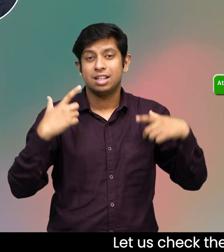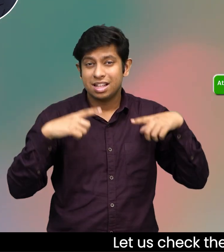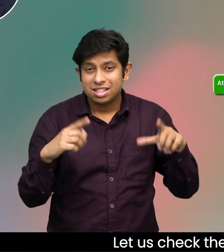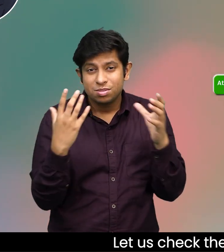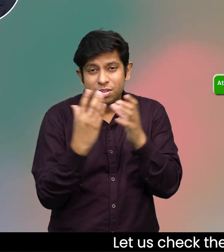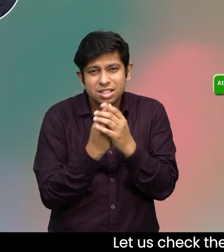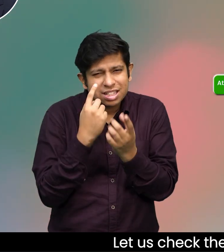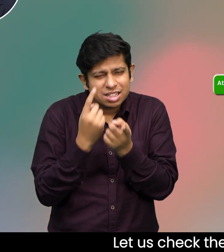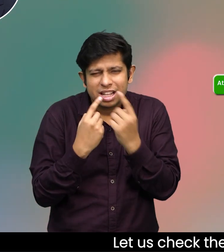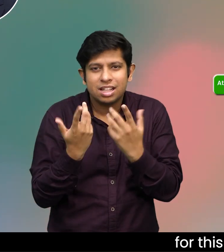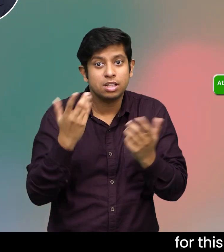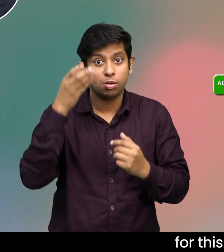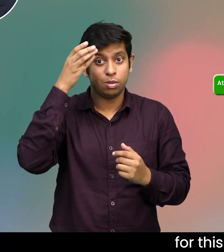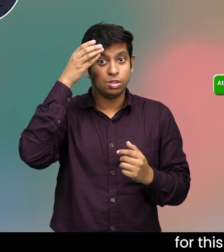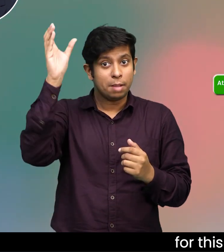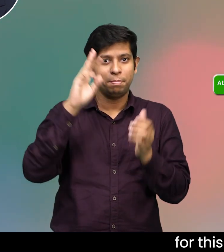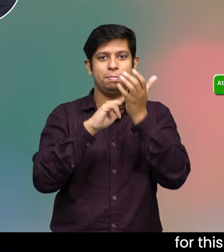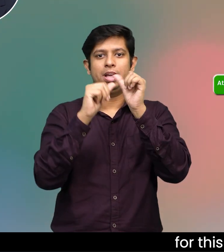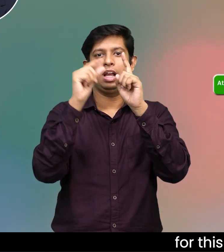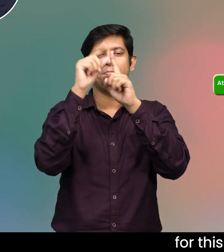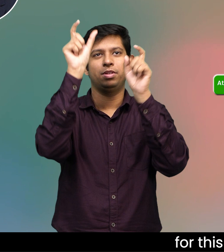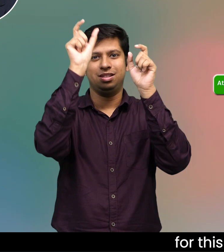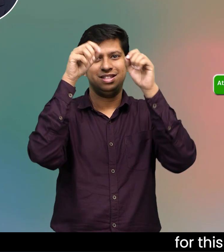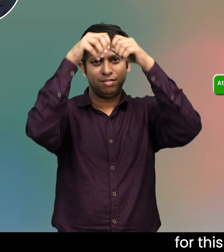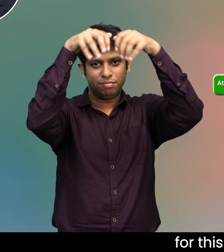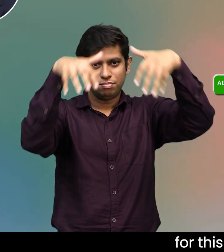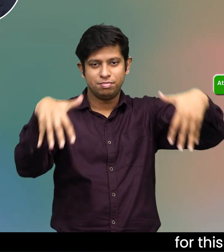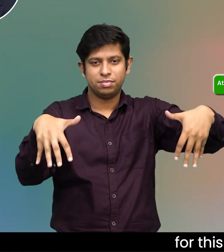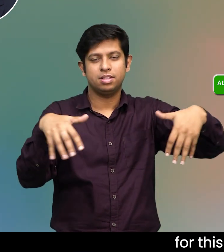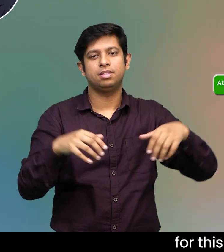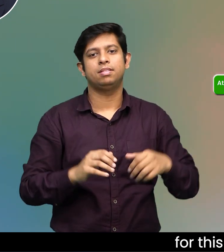Let us check the concept map for this topic.